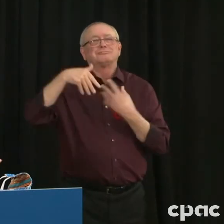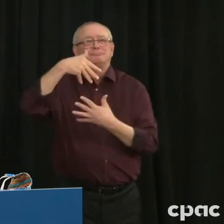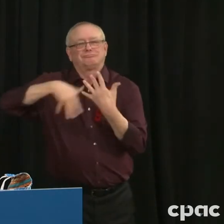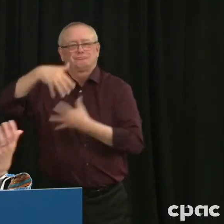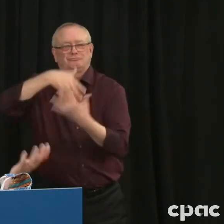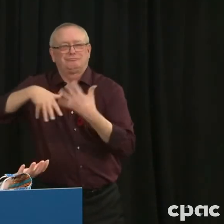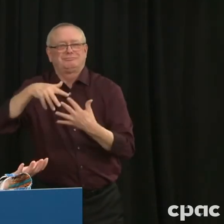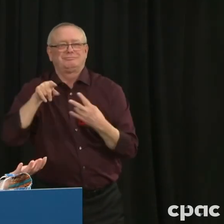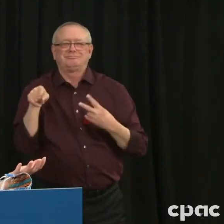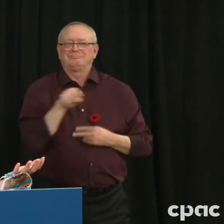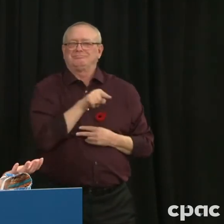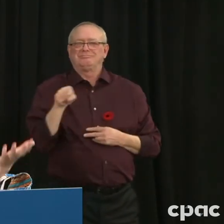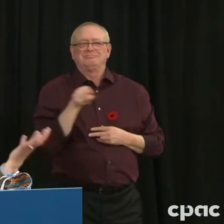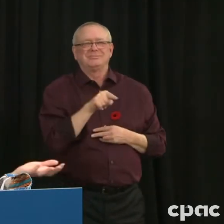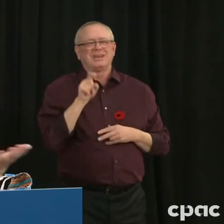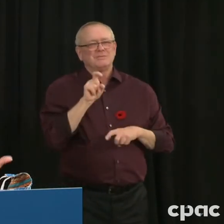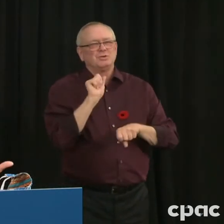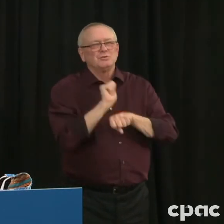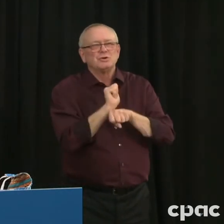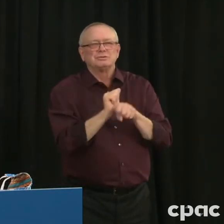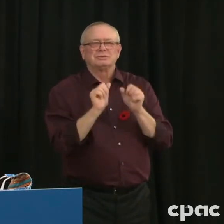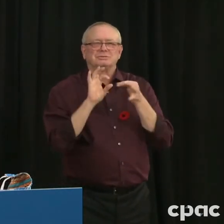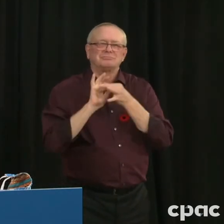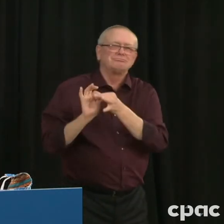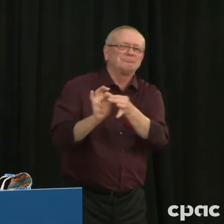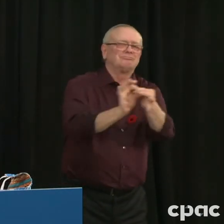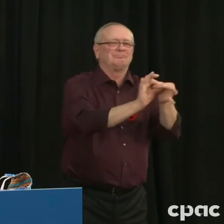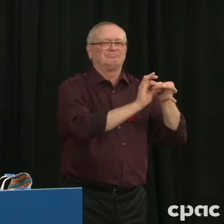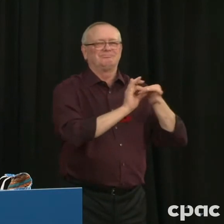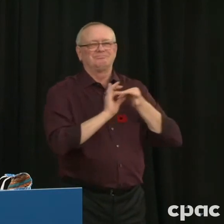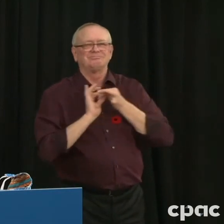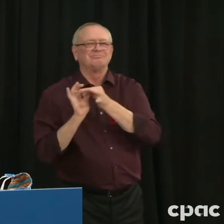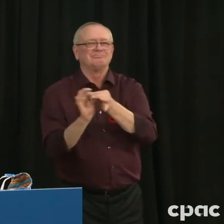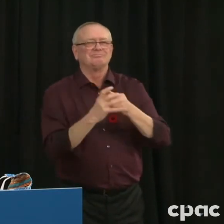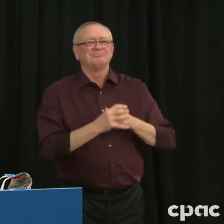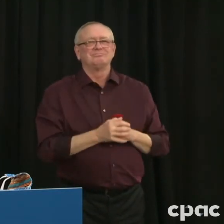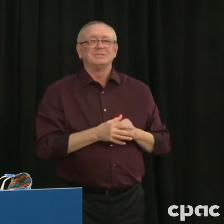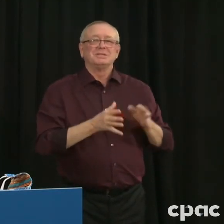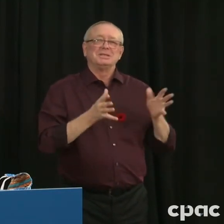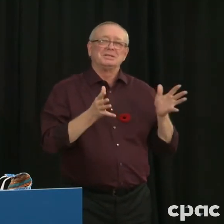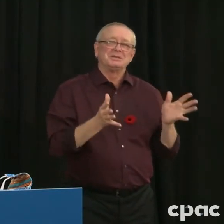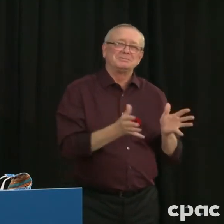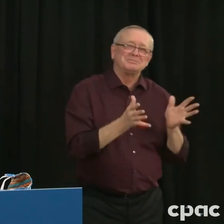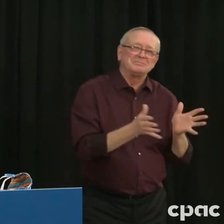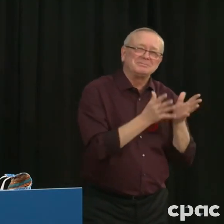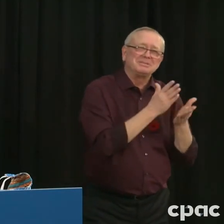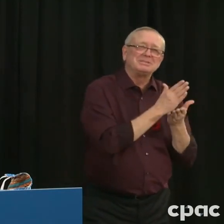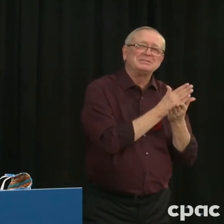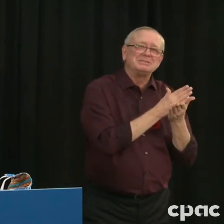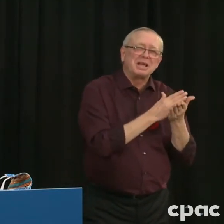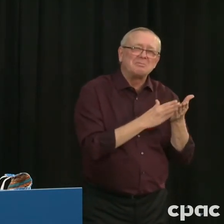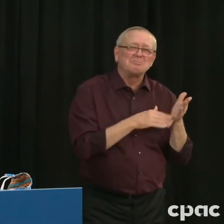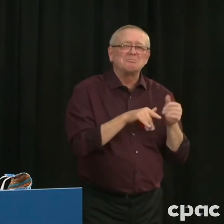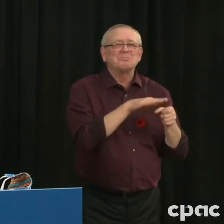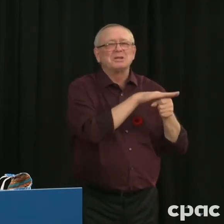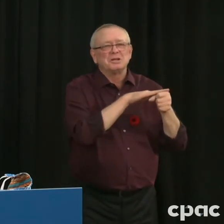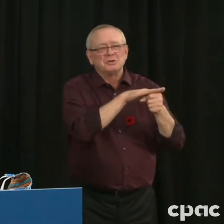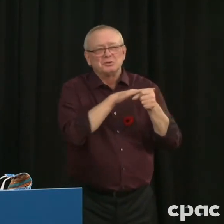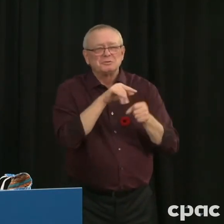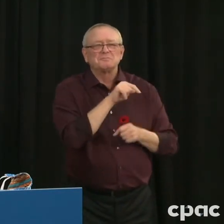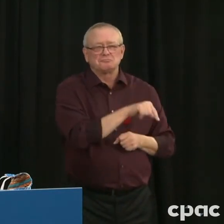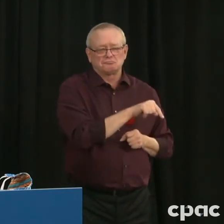other things we can potentially consider those mandatory restrictions. Operator, could you put through the next caller,